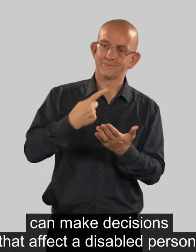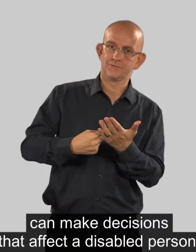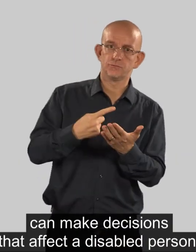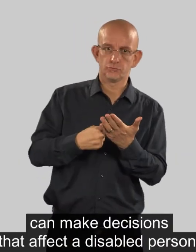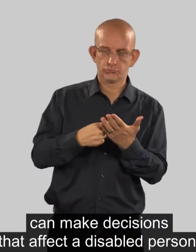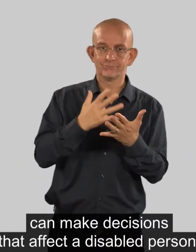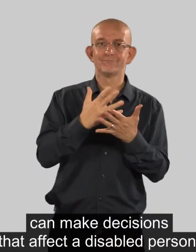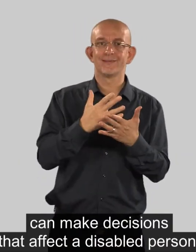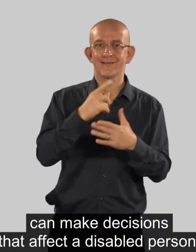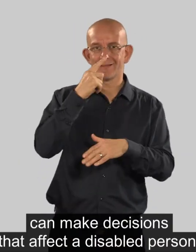person.